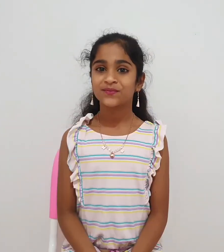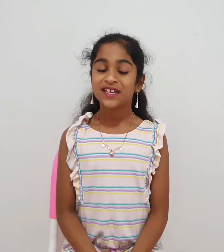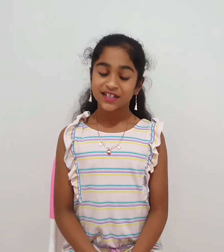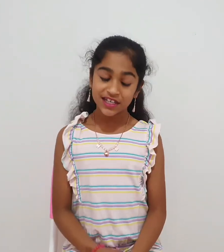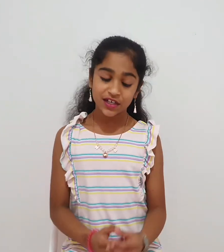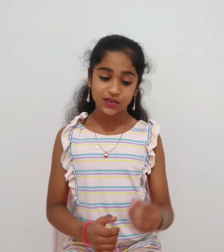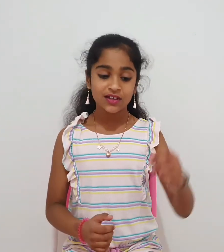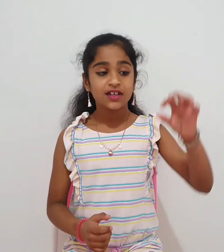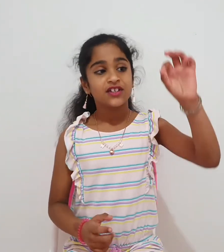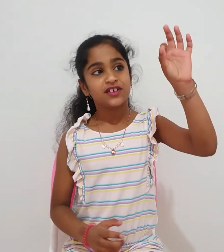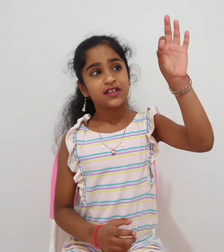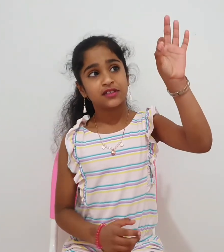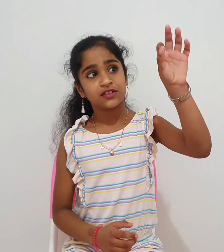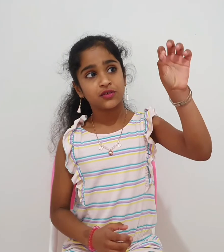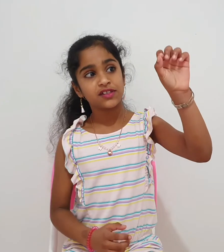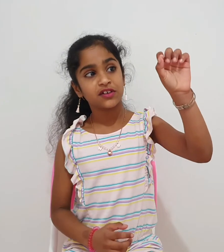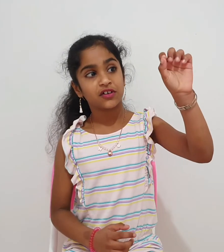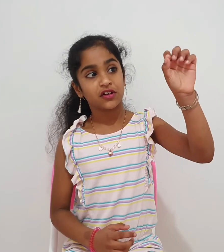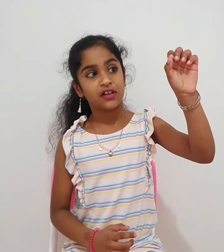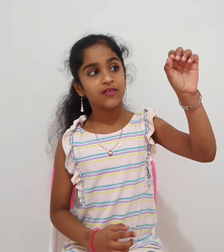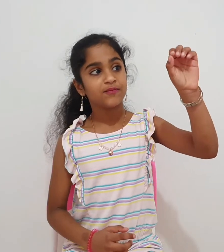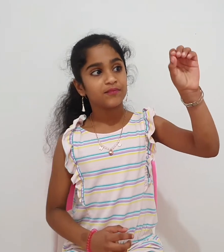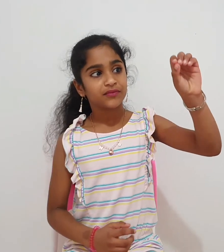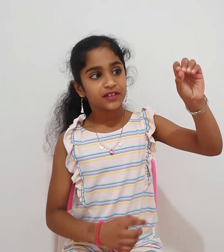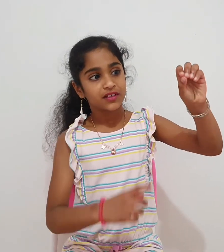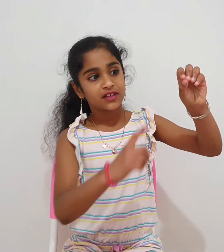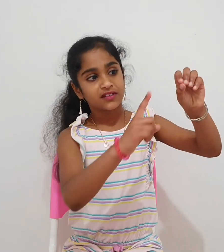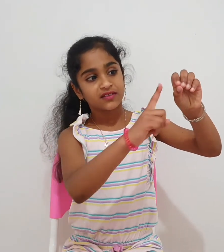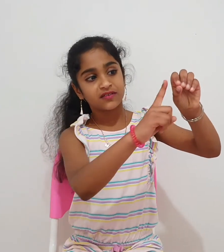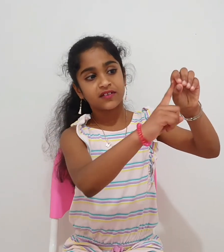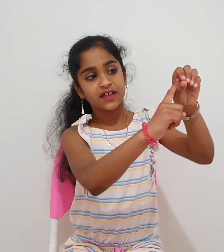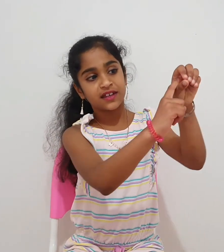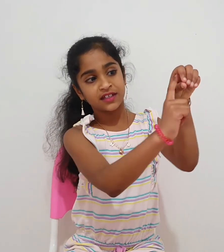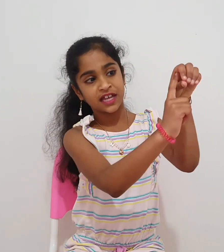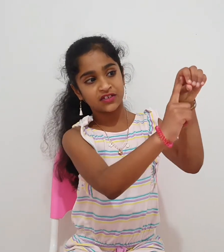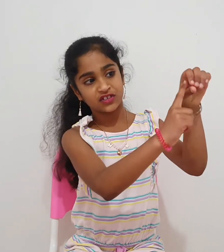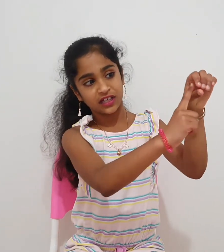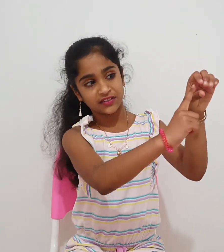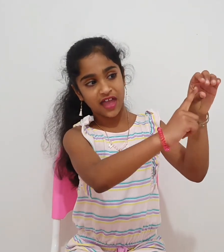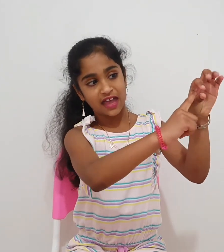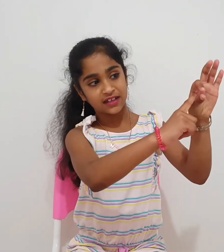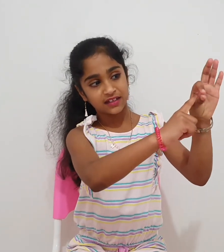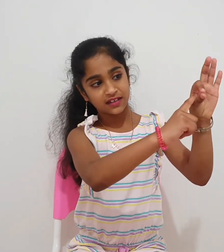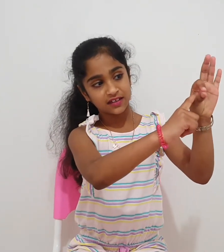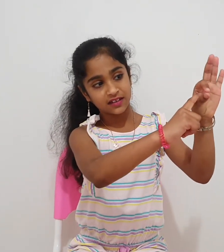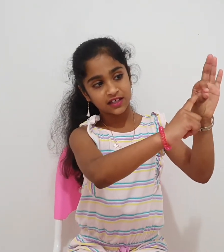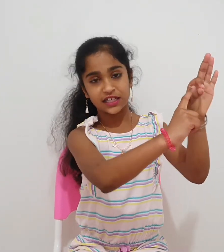Q, just do a circle, then attach it like that. Q.